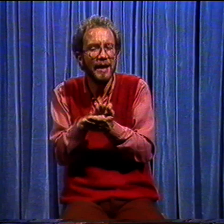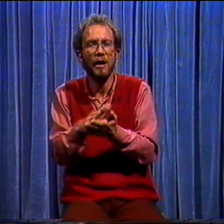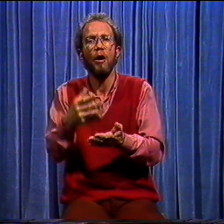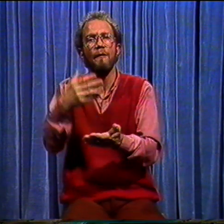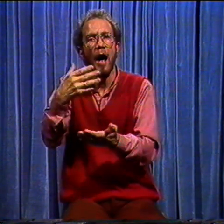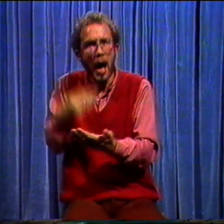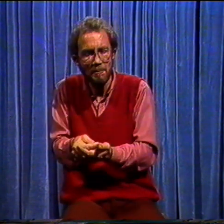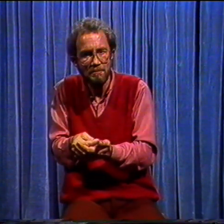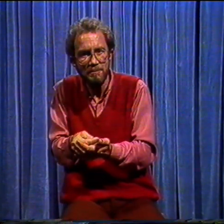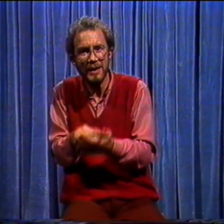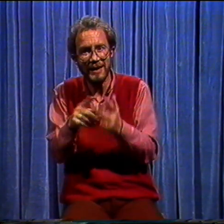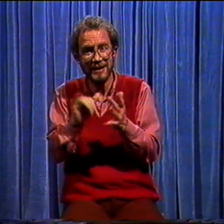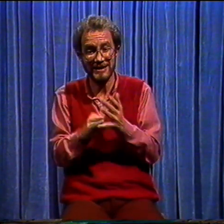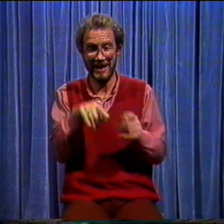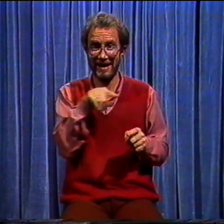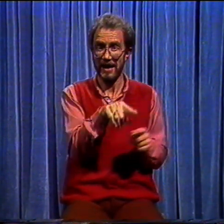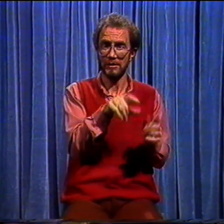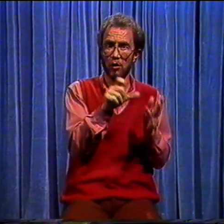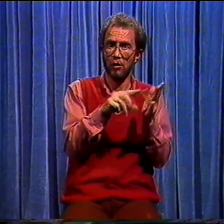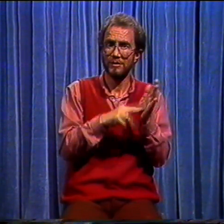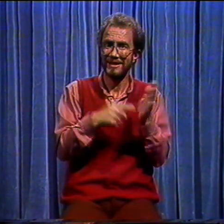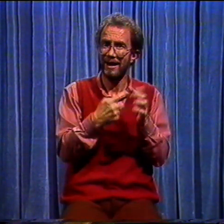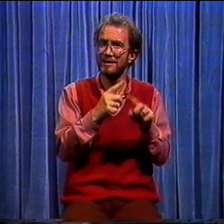meaning of is in that context.